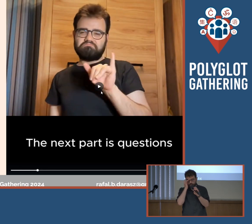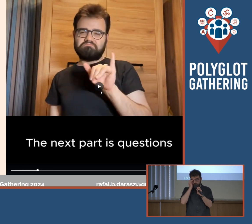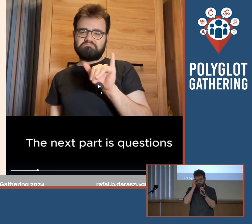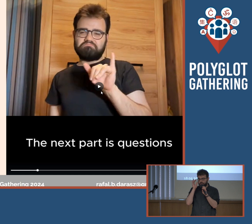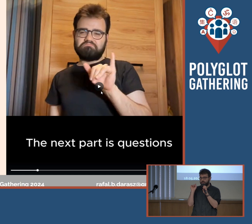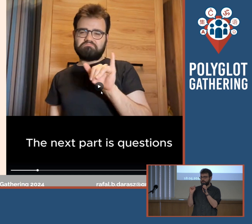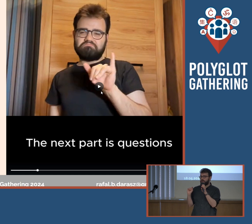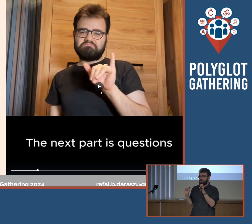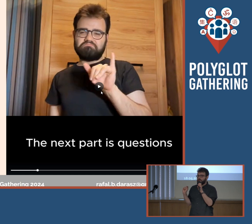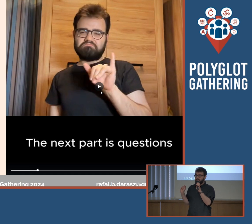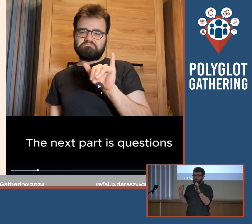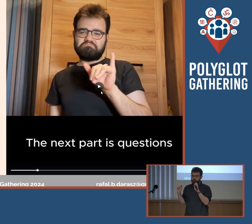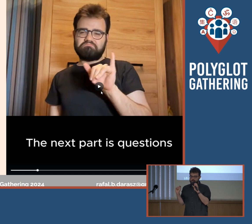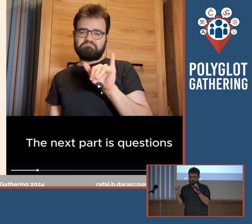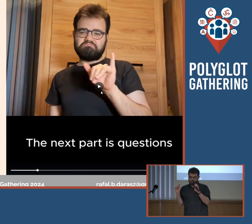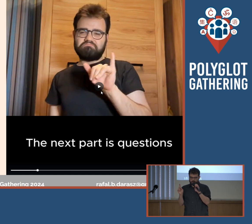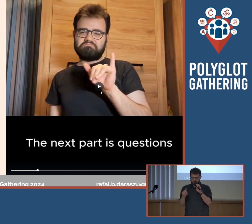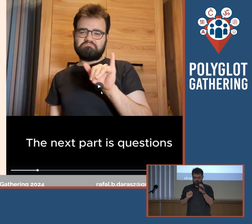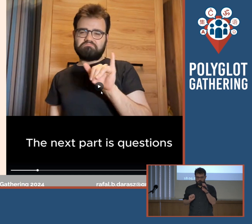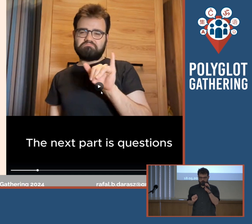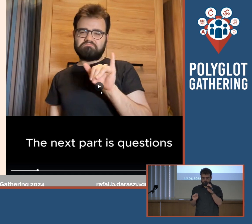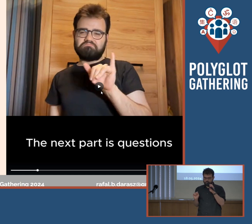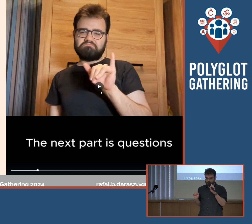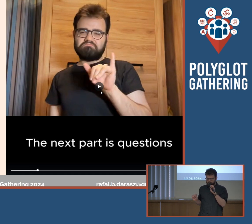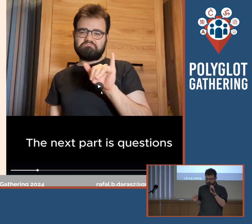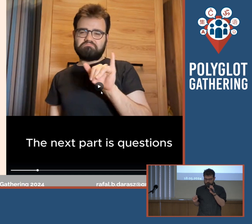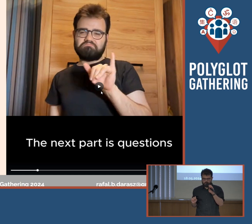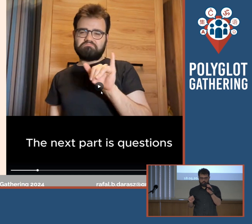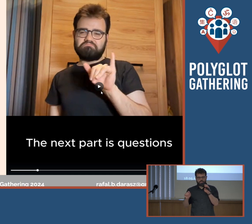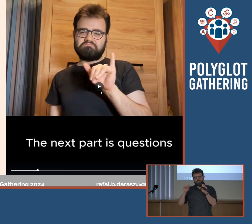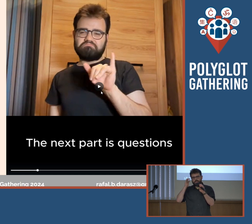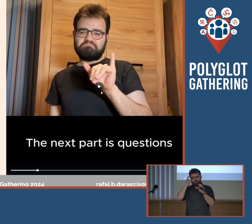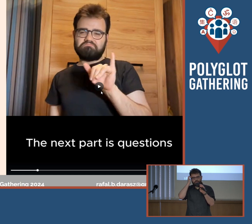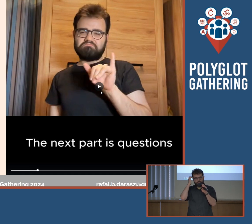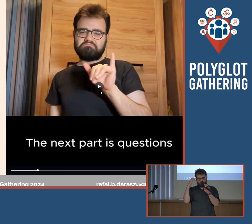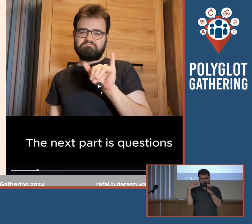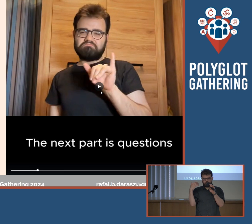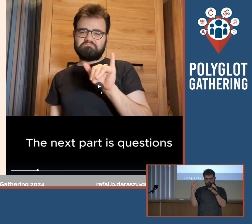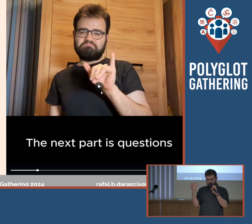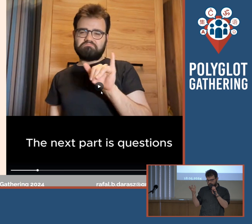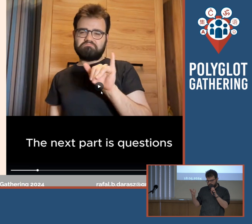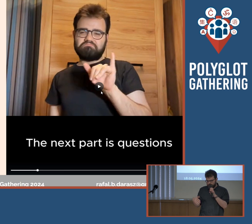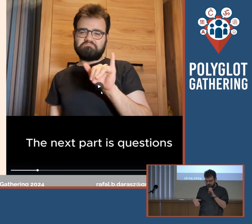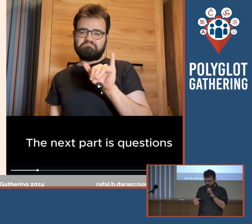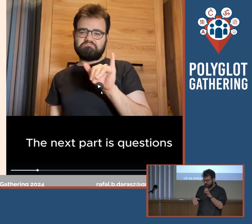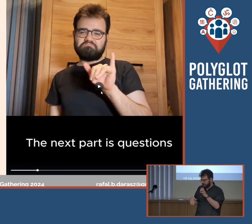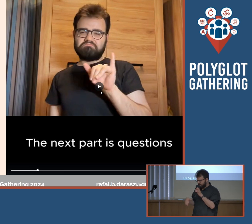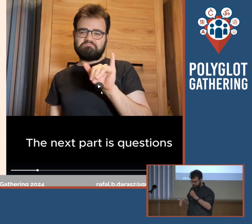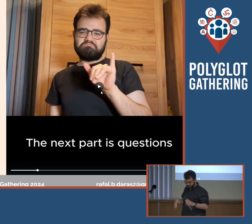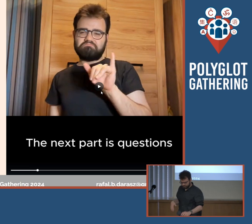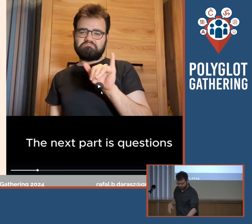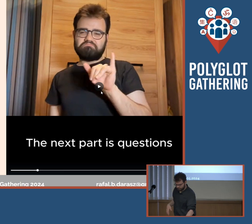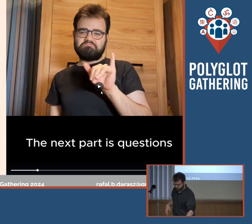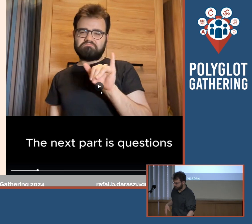Okay, so one thing here, it also happens, for example, in Polish Sign Language, like the